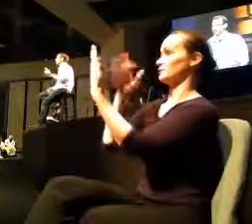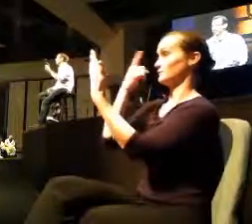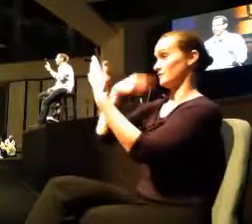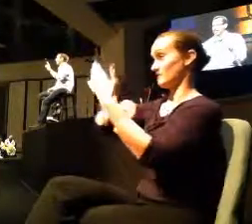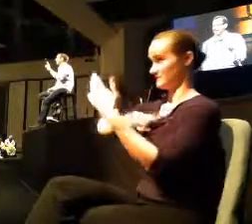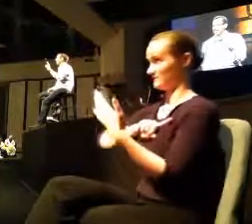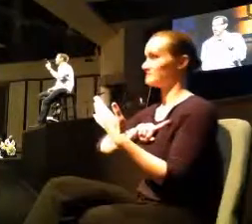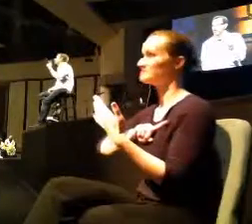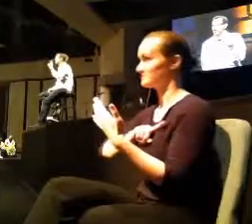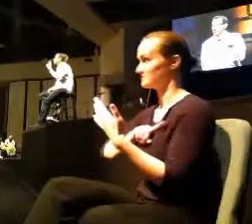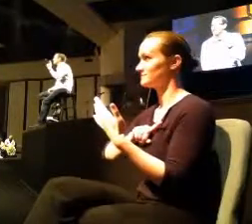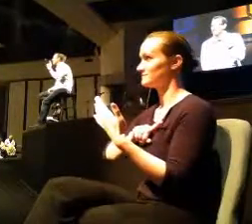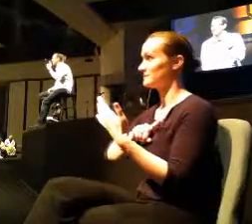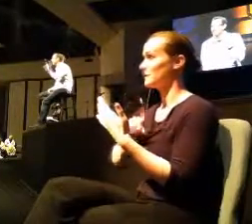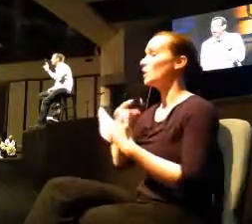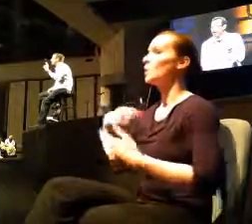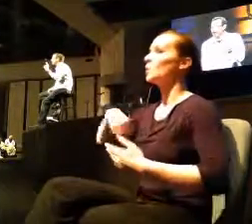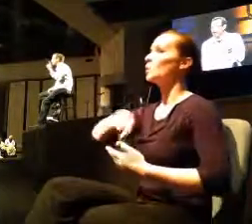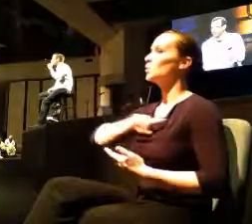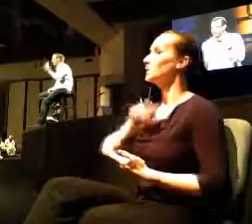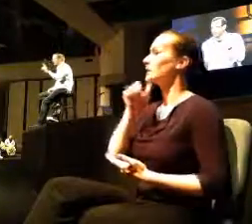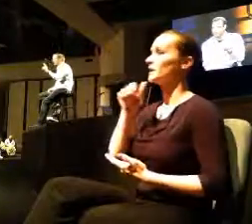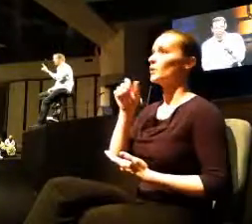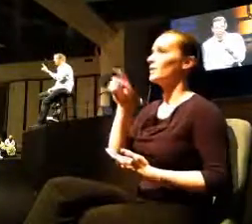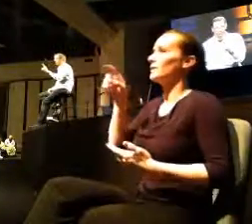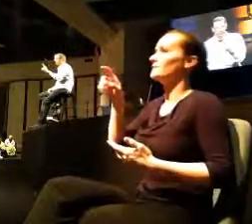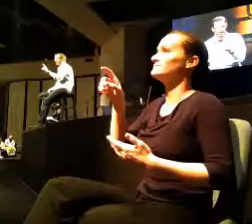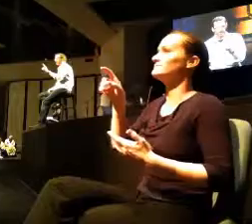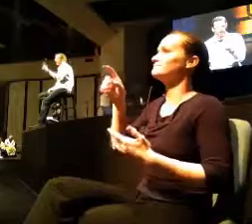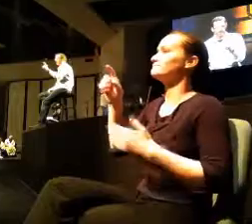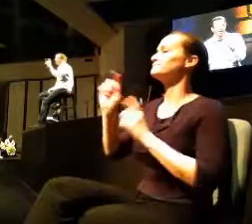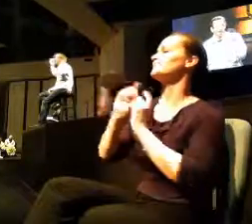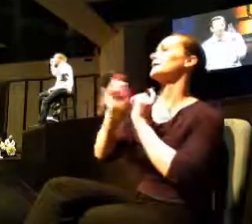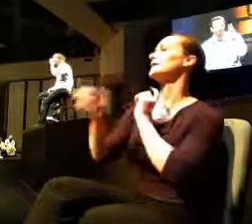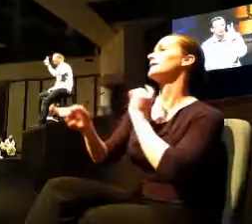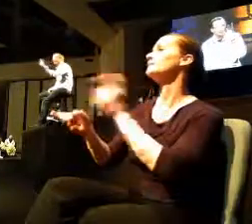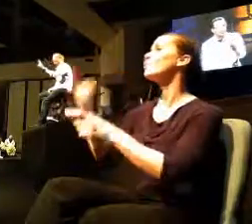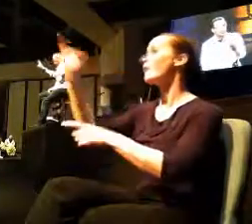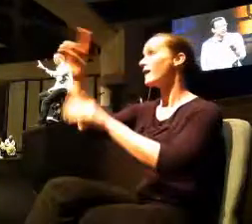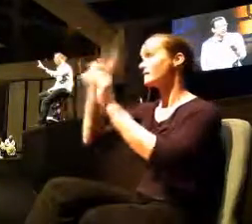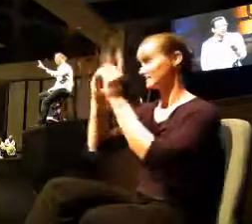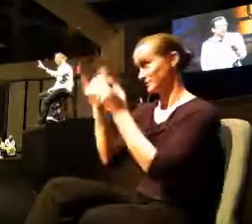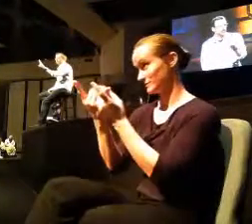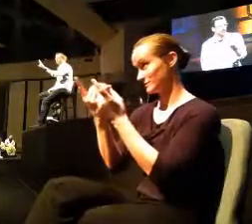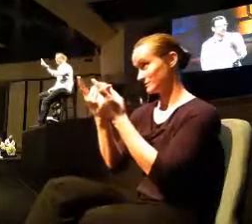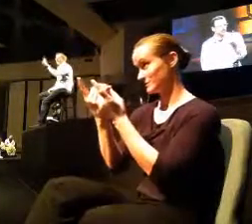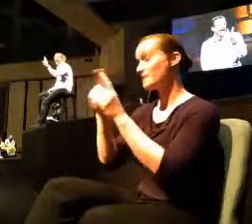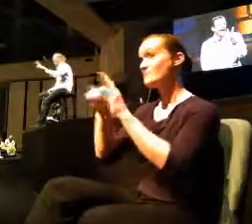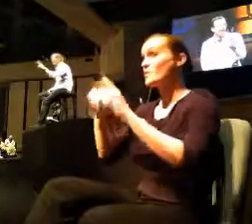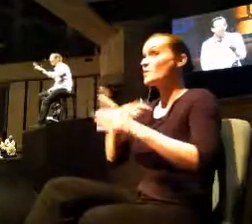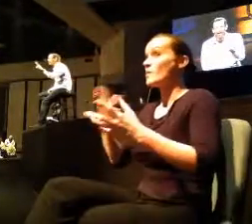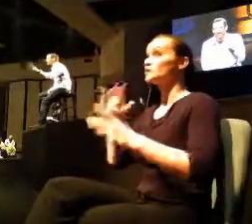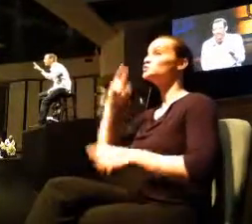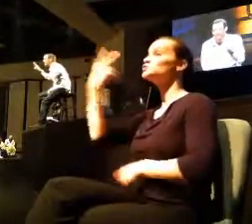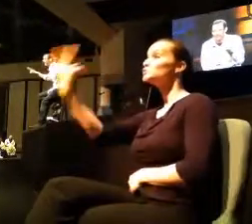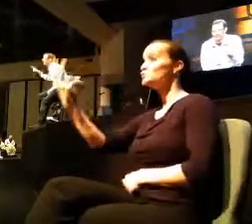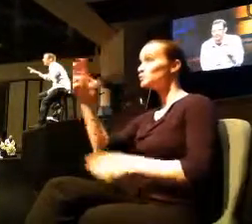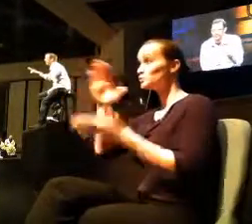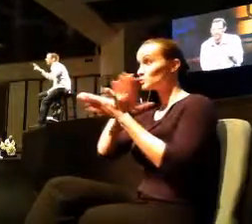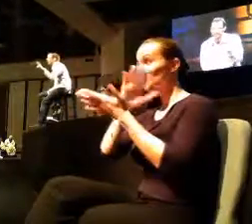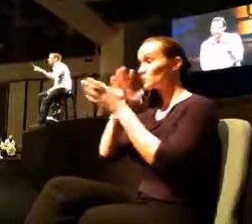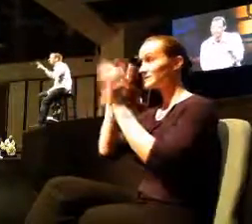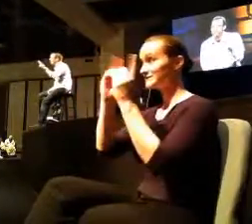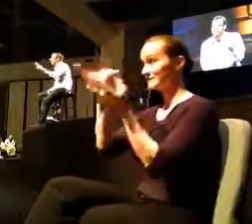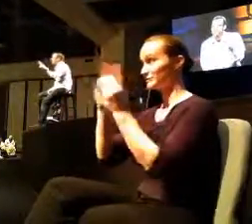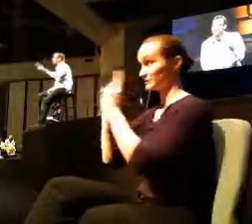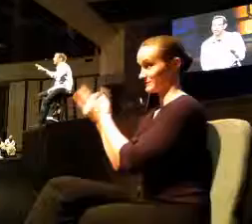drive. To not just provide shoes for one school district, but for 2 school districts. How about this next